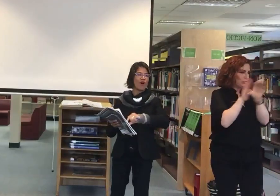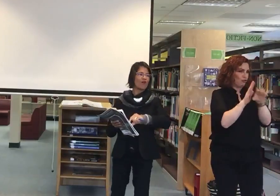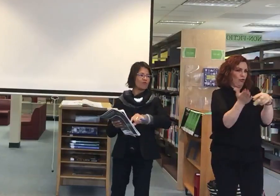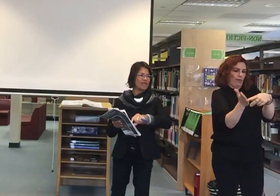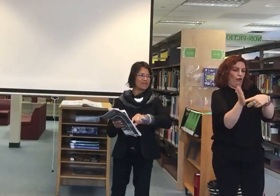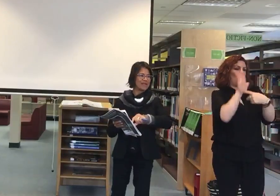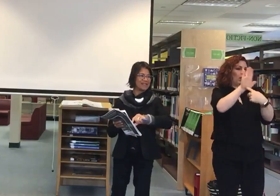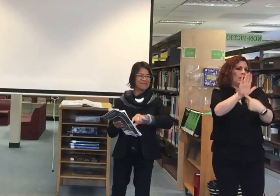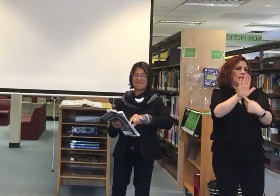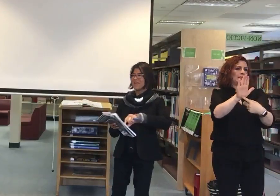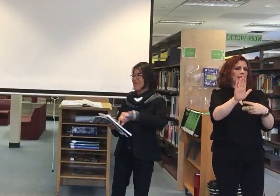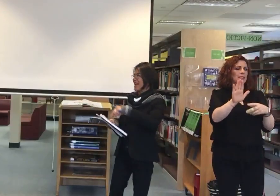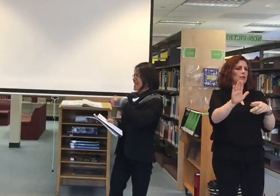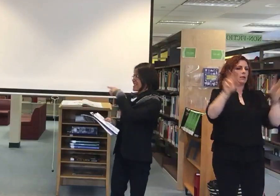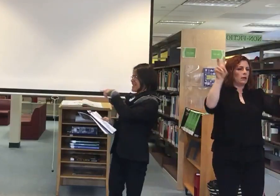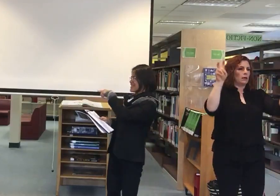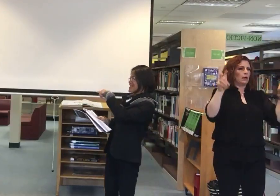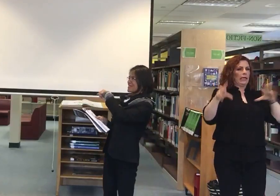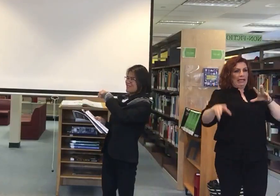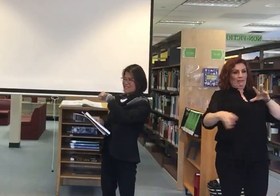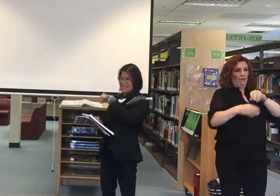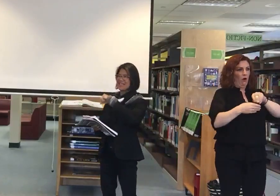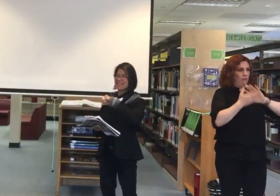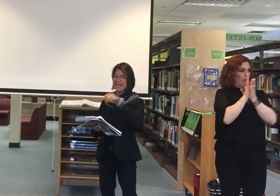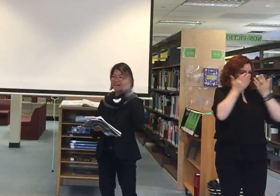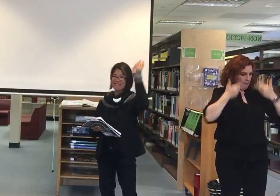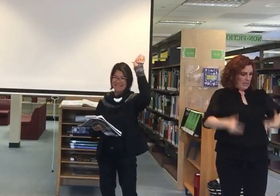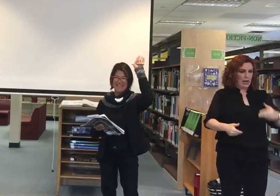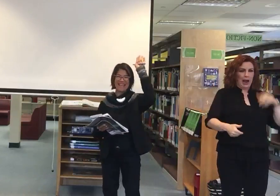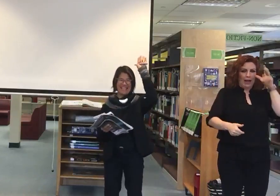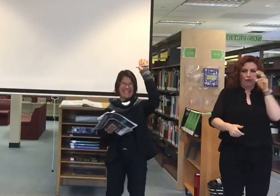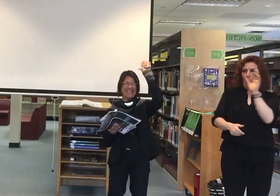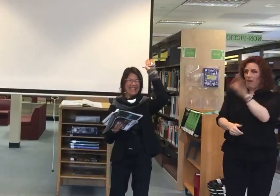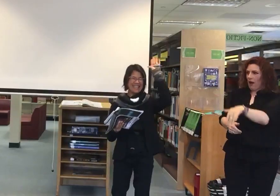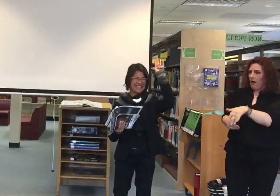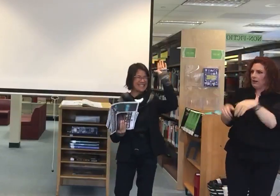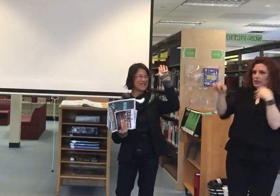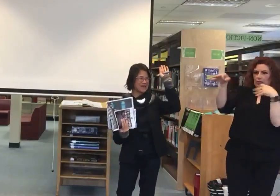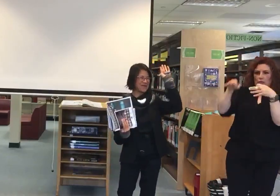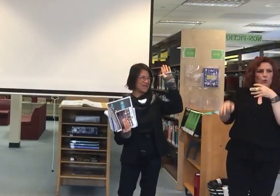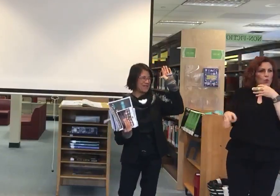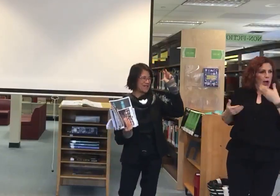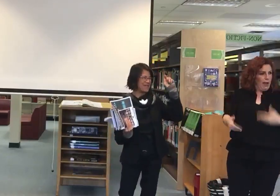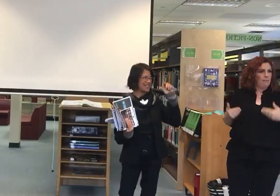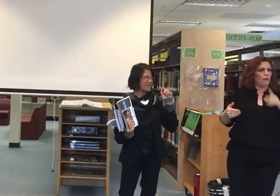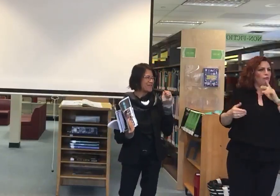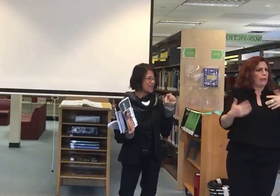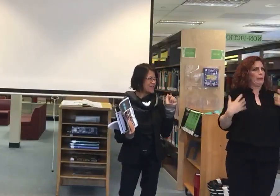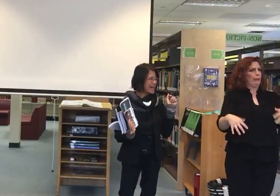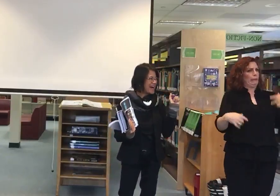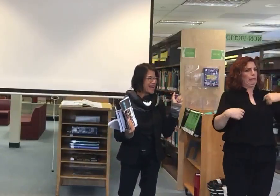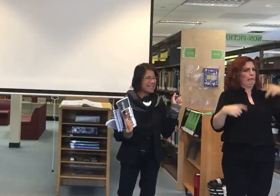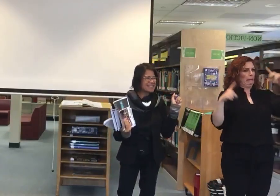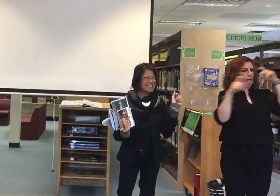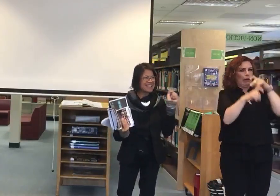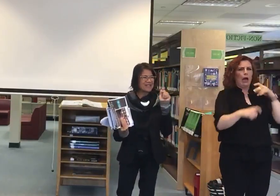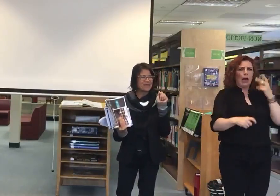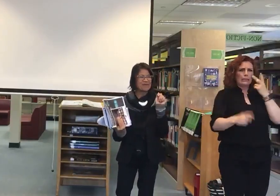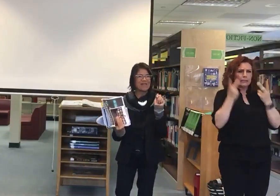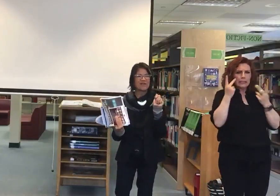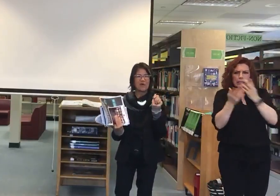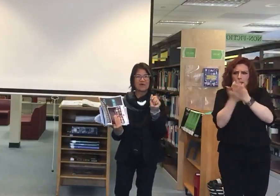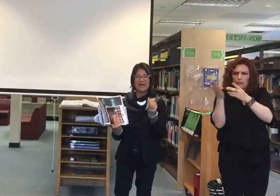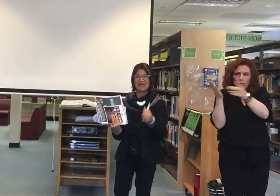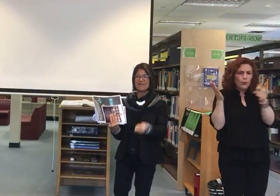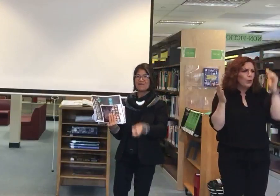so involved being me." And as I hear this introduction, I think, yeah, it is so involved being me. Some of you I see in the